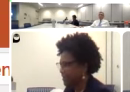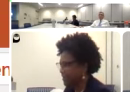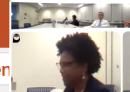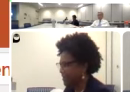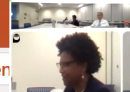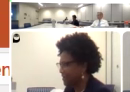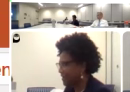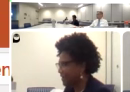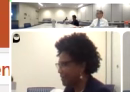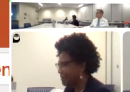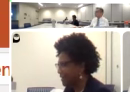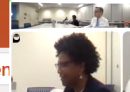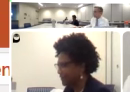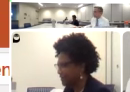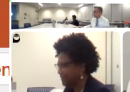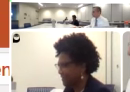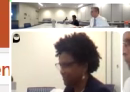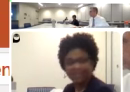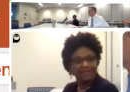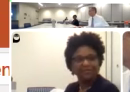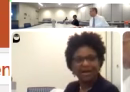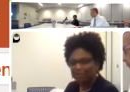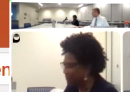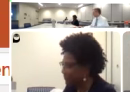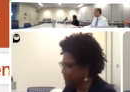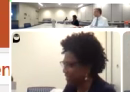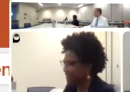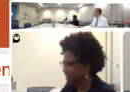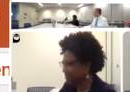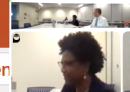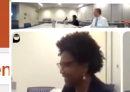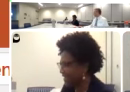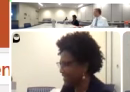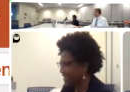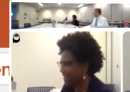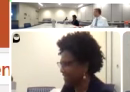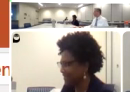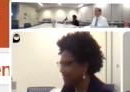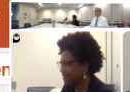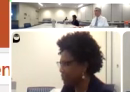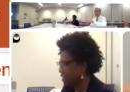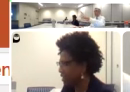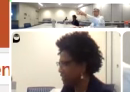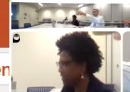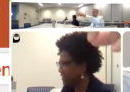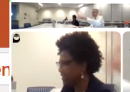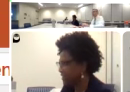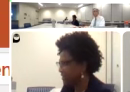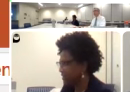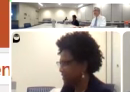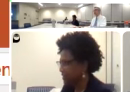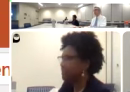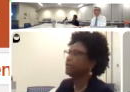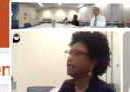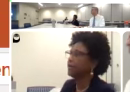Then, I don't know, I'll put this picture on blocking this other part. That's